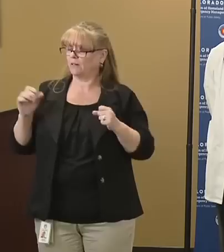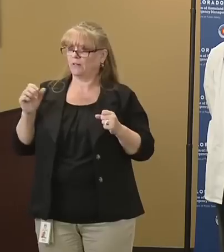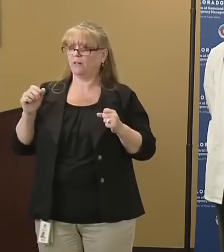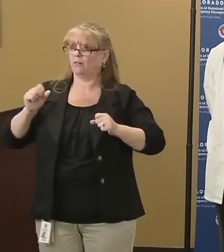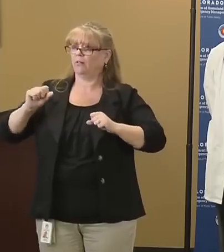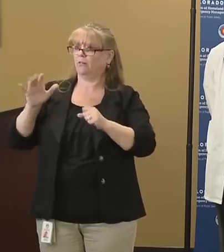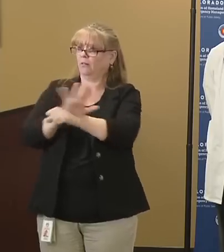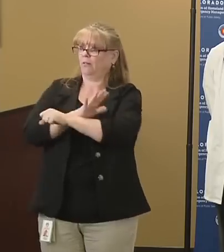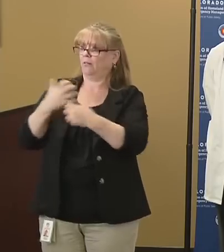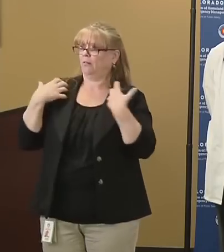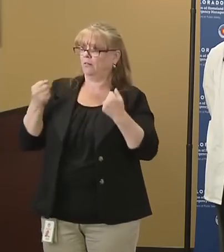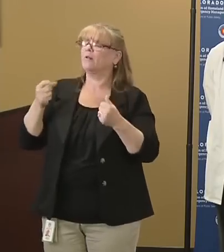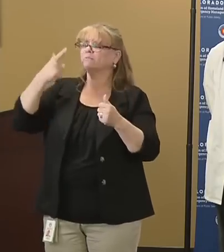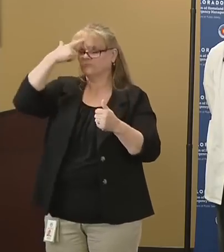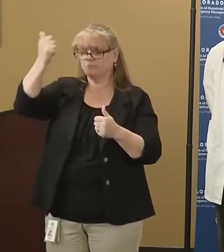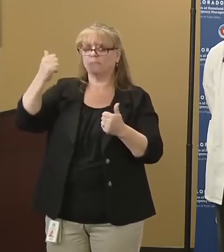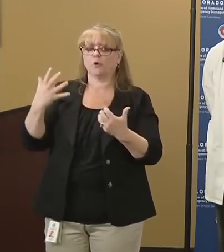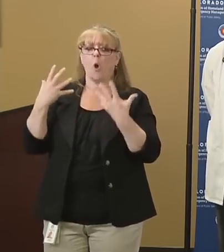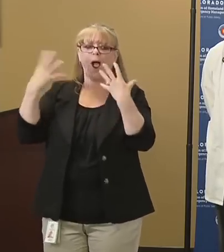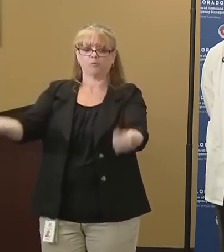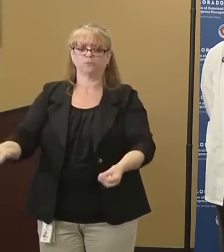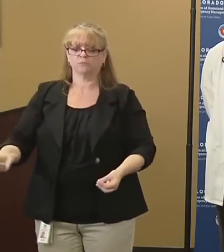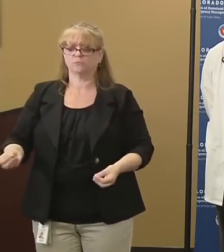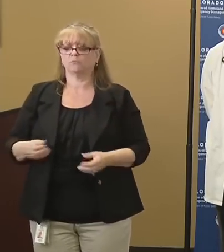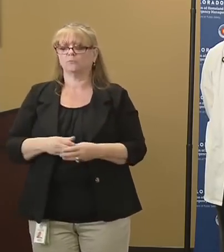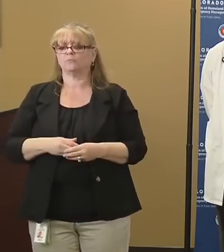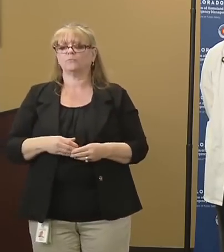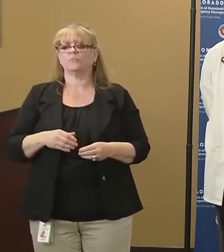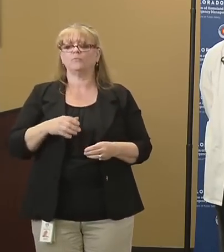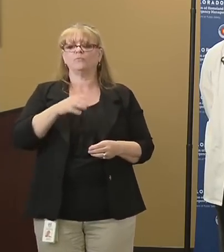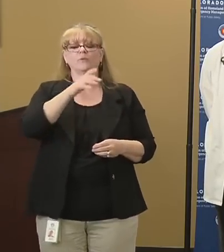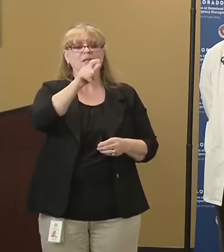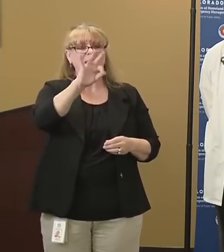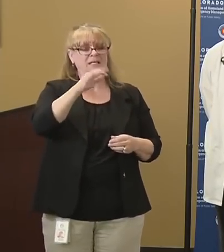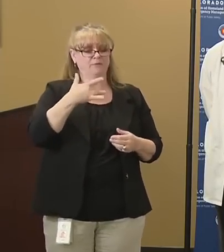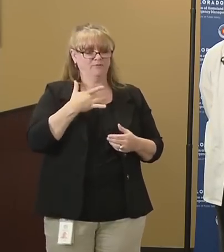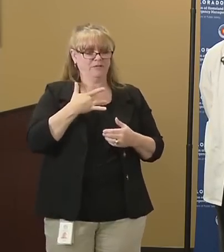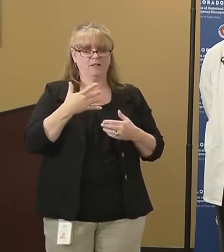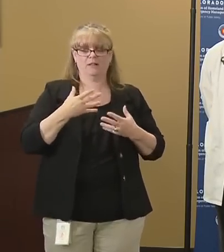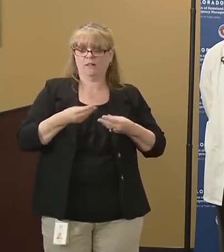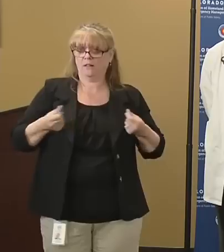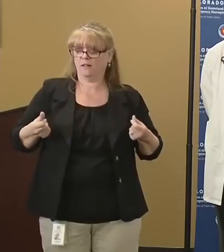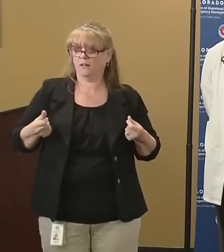might still be symptomatic. Until the final symptom is over, wait 4 or 5 days and then go out.